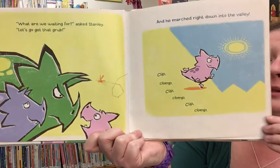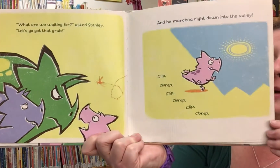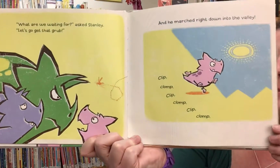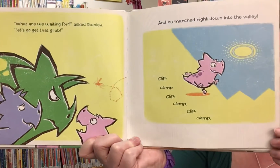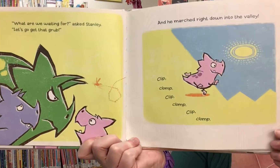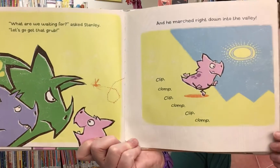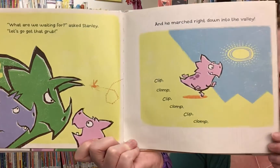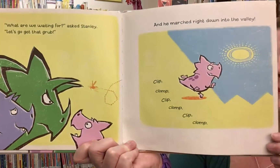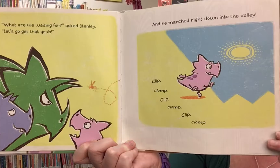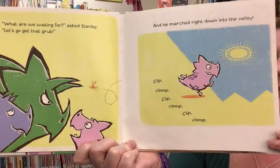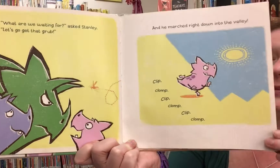clomp.